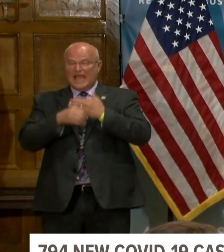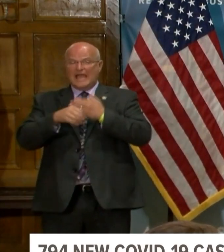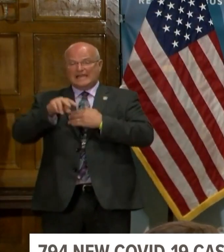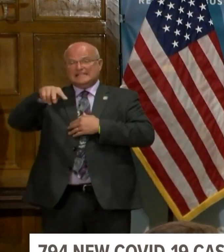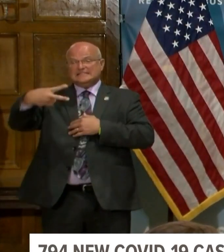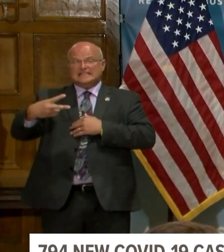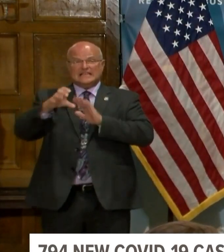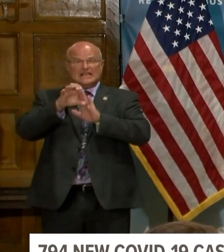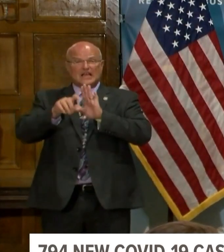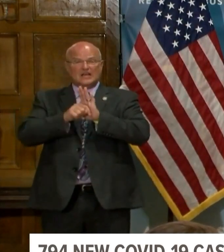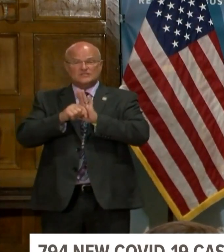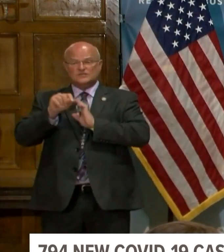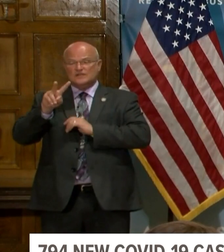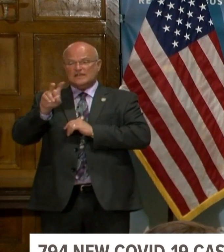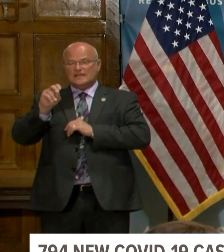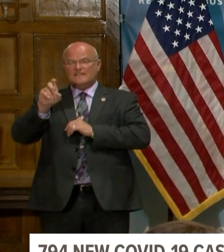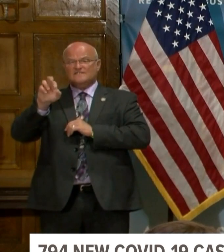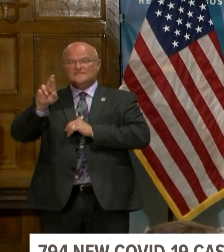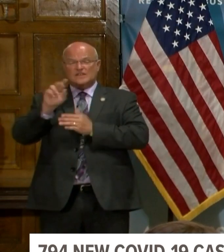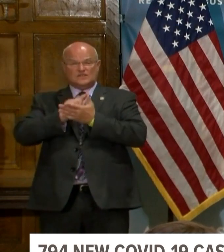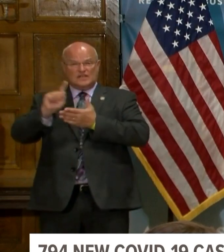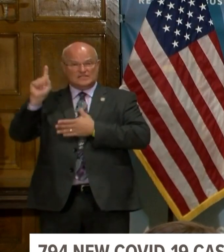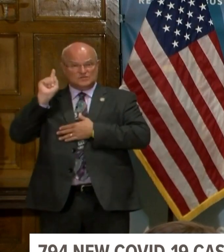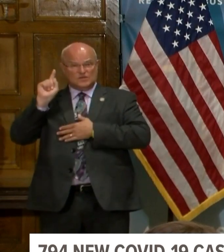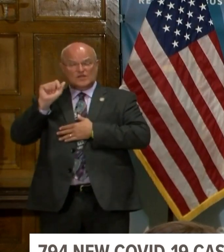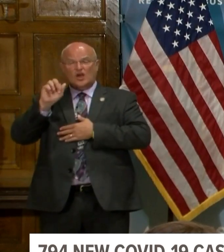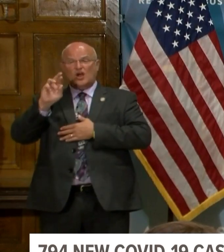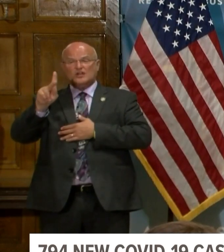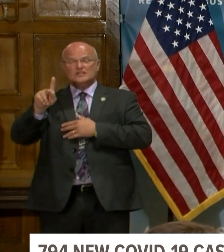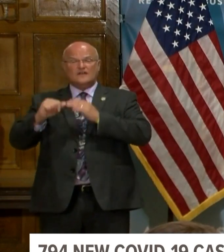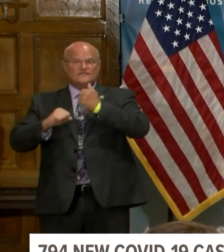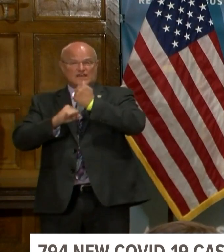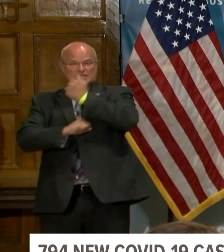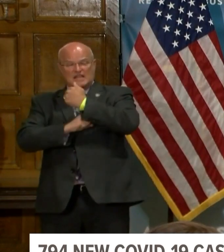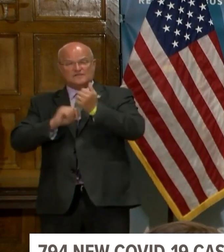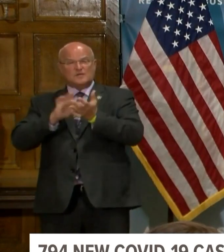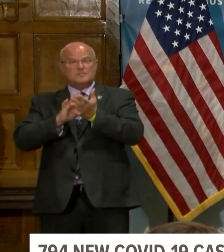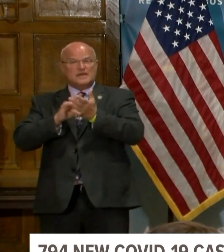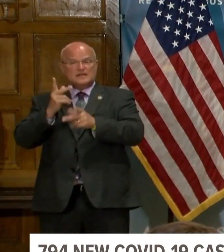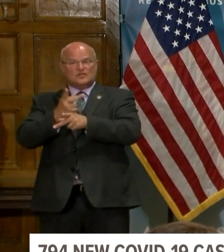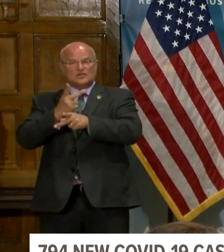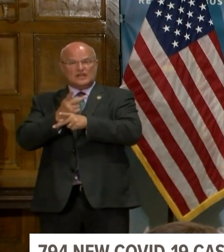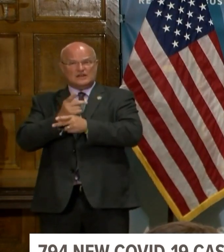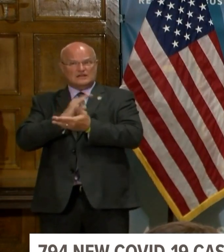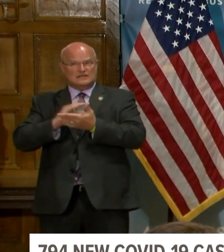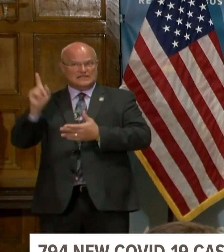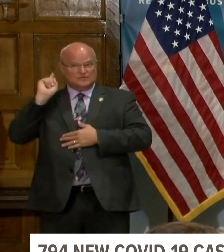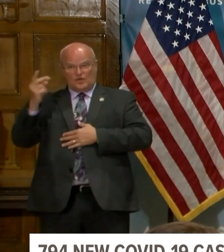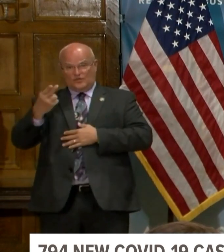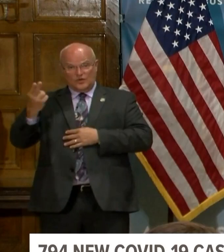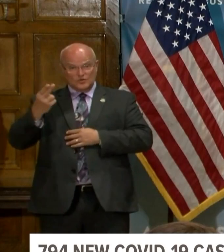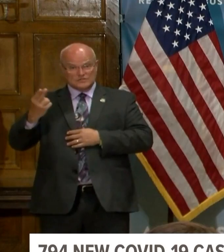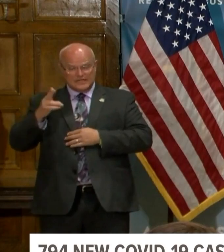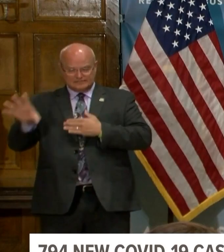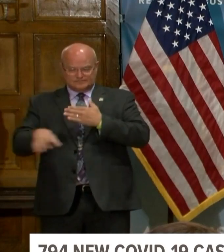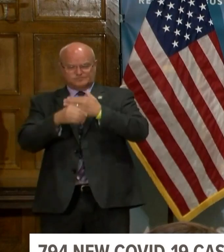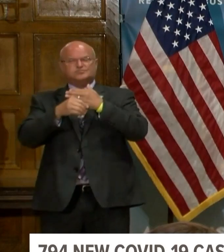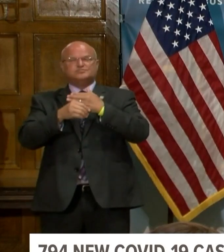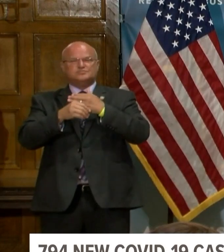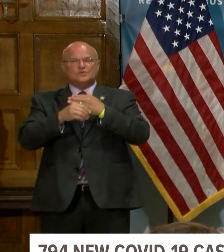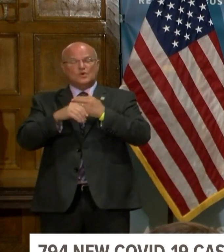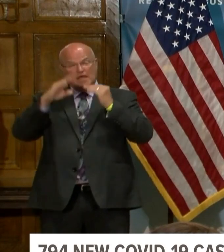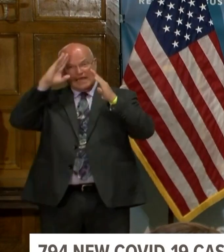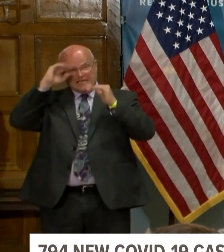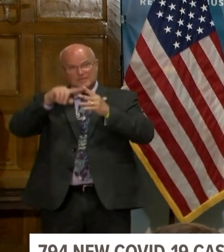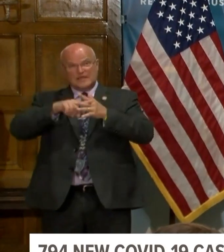second contact tracing vendor last week. The Arkansas Foundation for Medical Care was announced last Thursday. We anticipate that